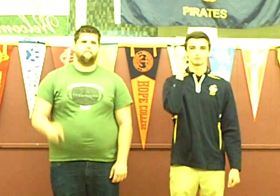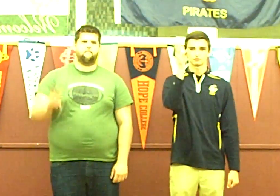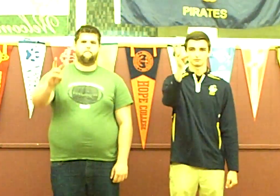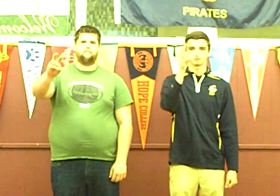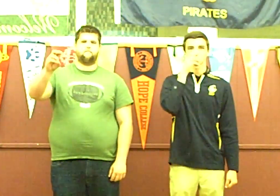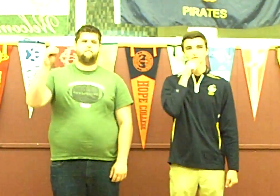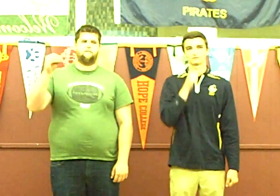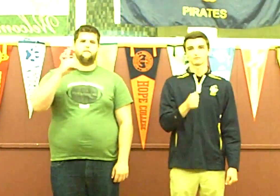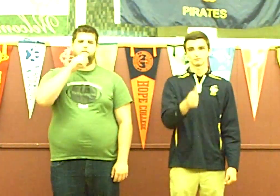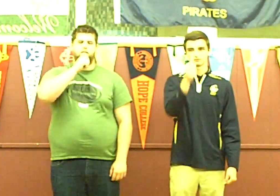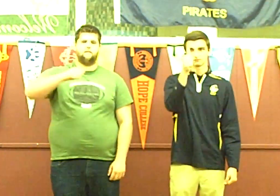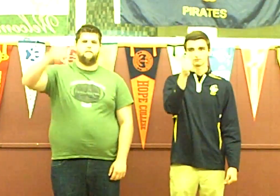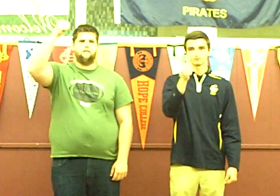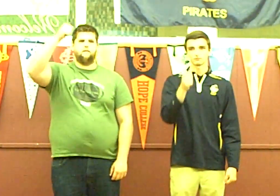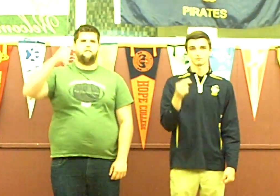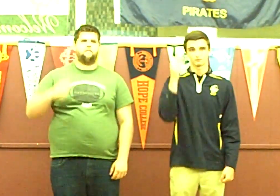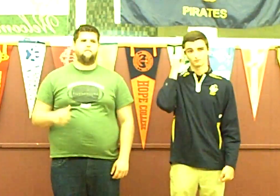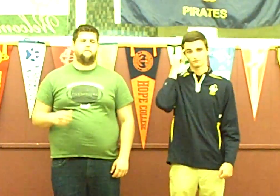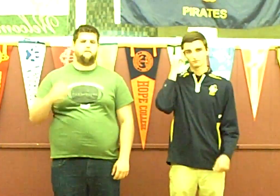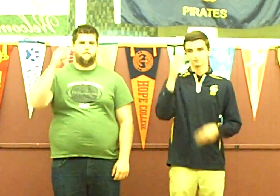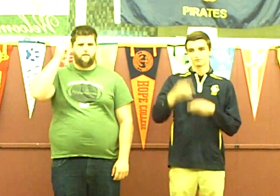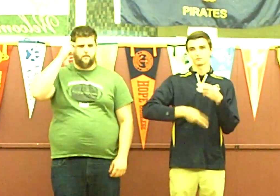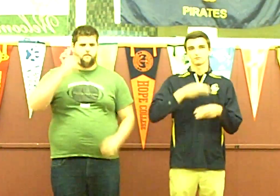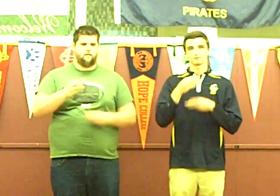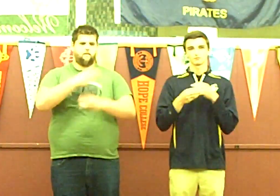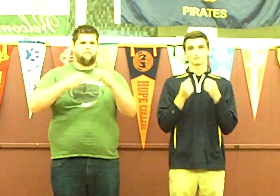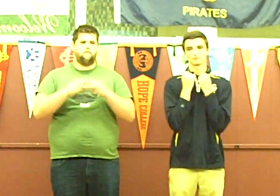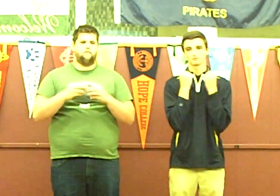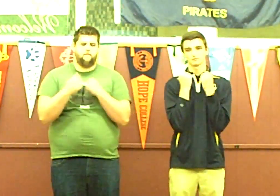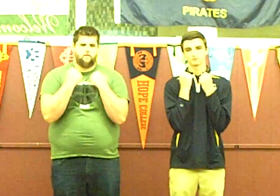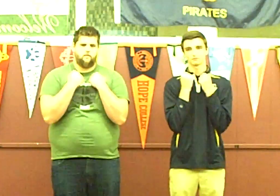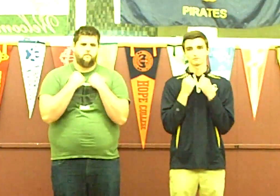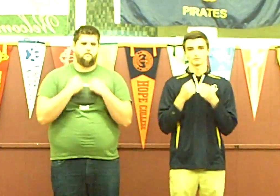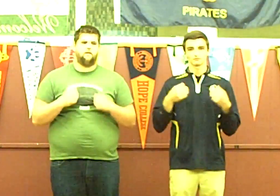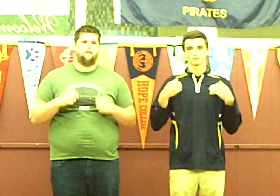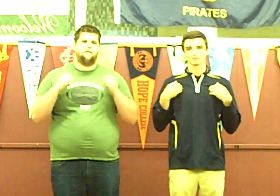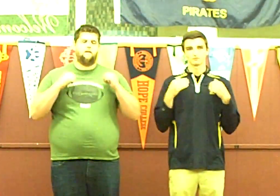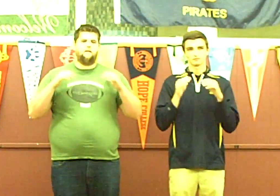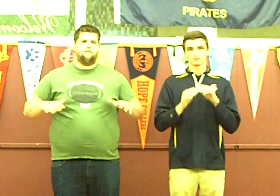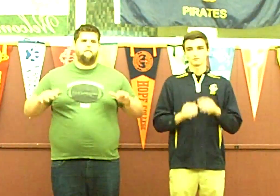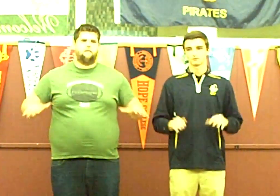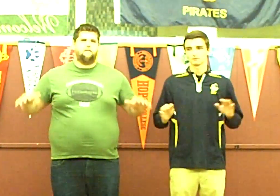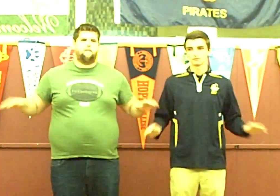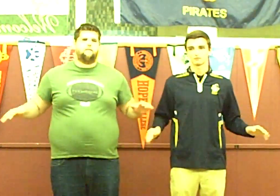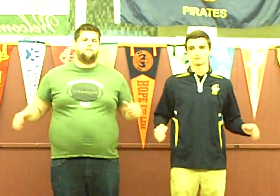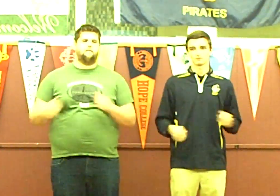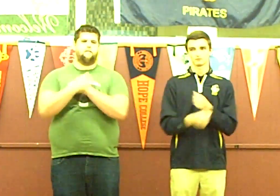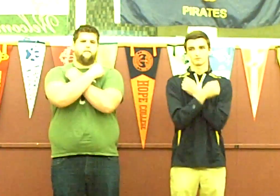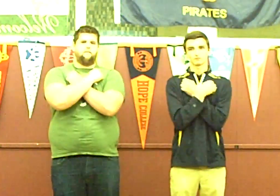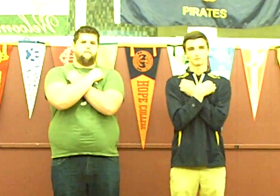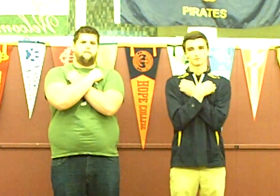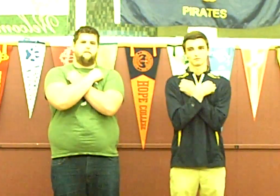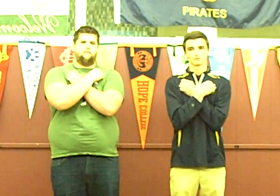Soon I'll be sixty years old. Well, I think the world is cold. Well, I have a lot of children who can love